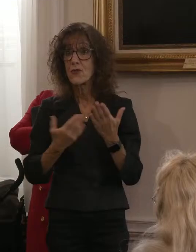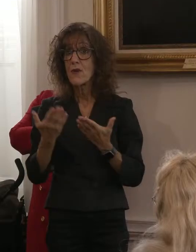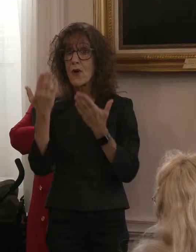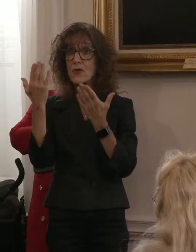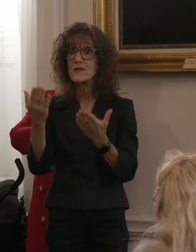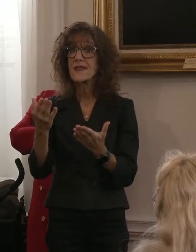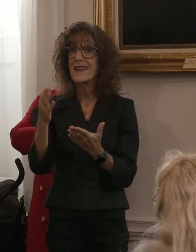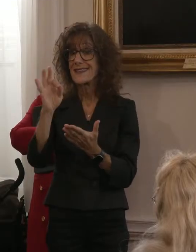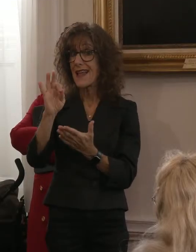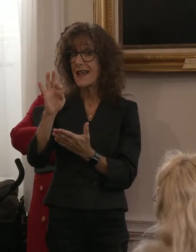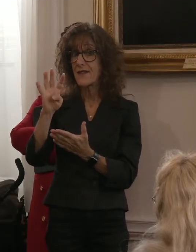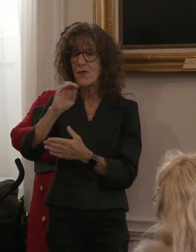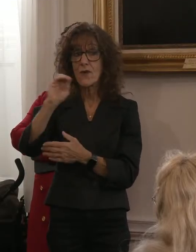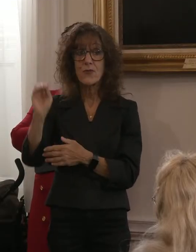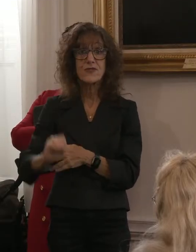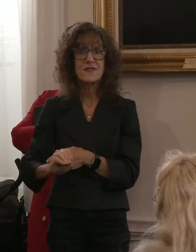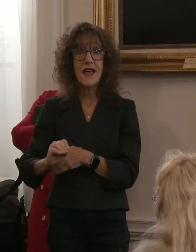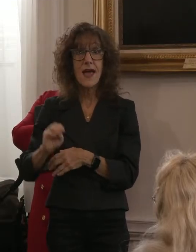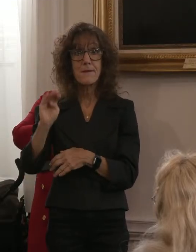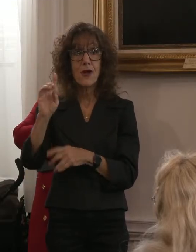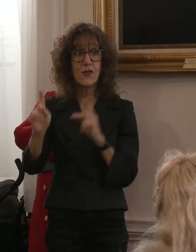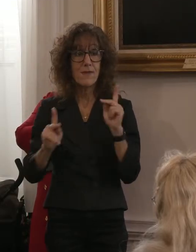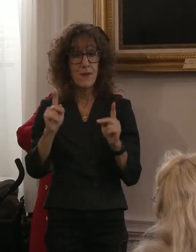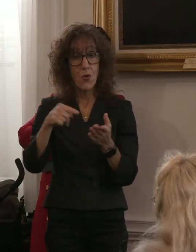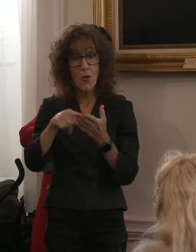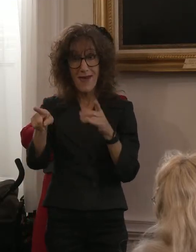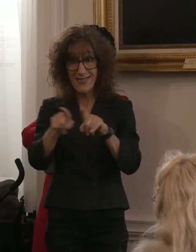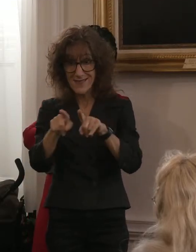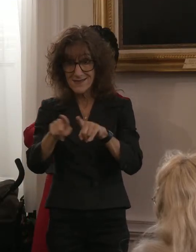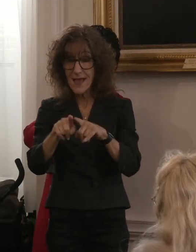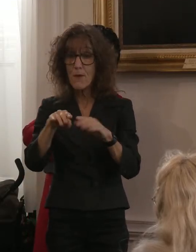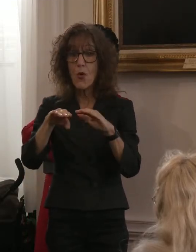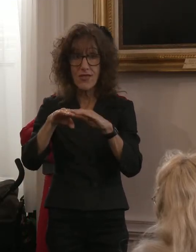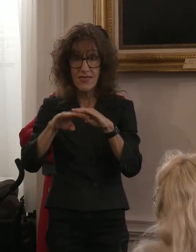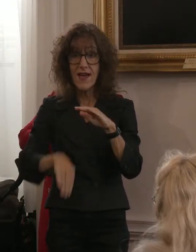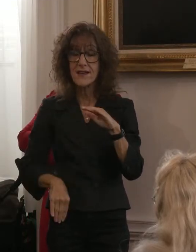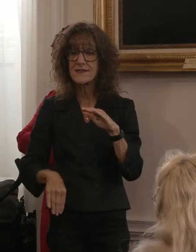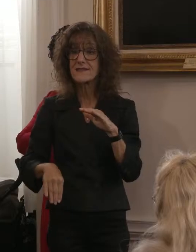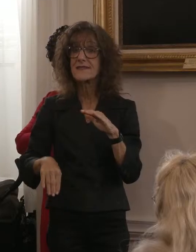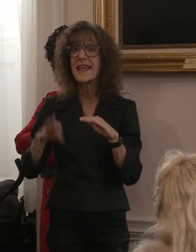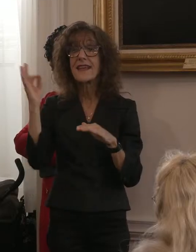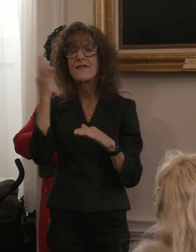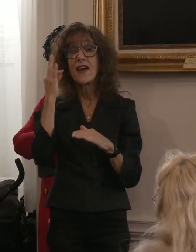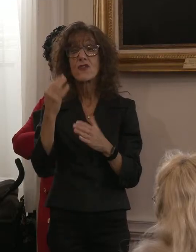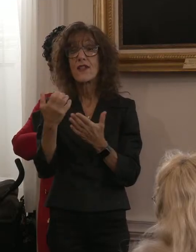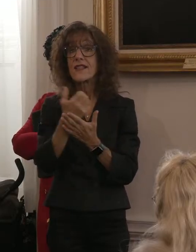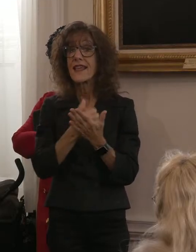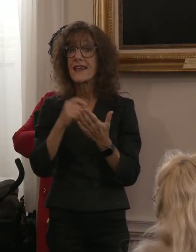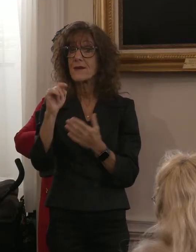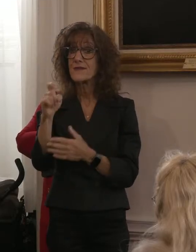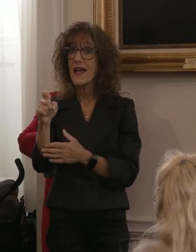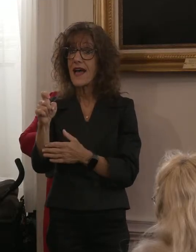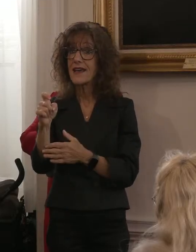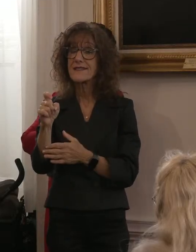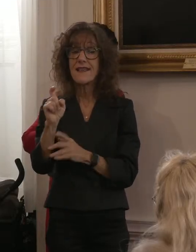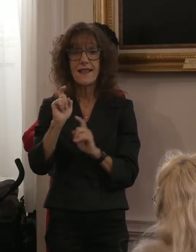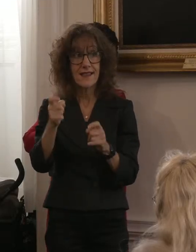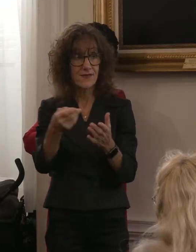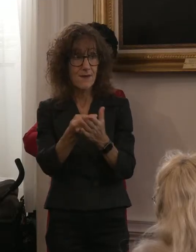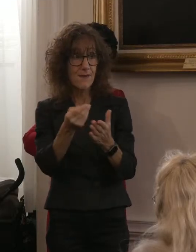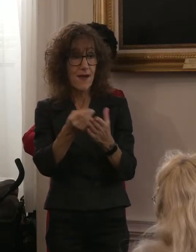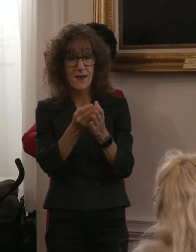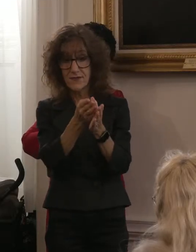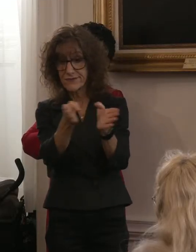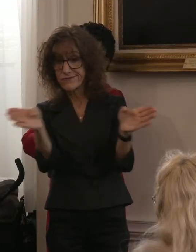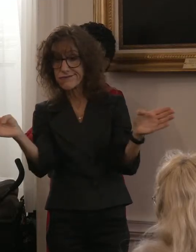as the governor said, of Marylanders who will pay the same or less in personal income taxes, and fairly attributes dollars to other places across our